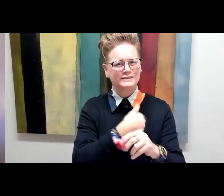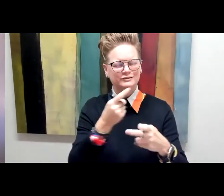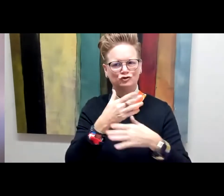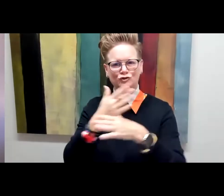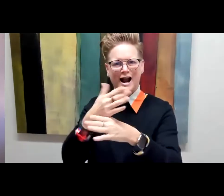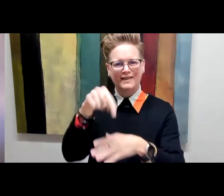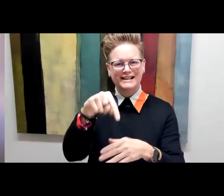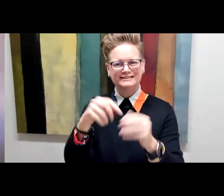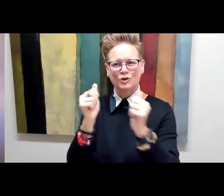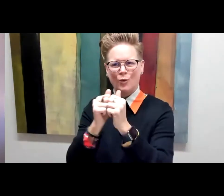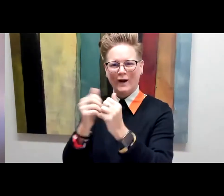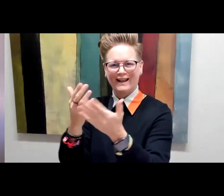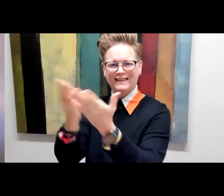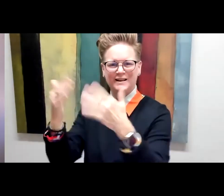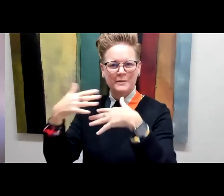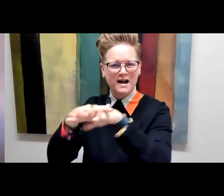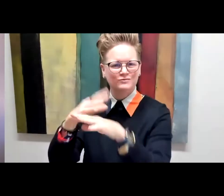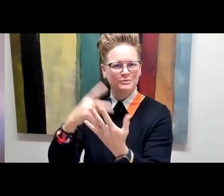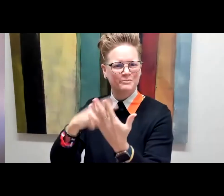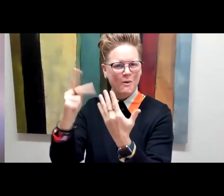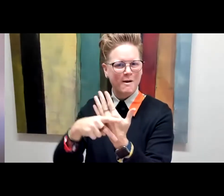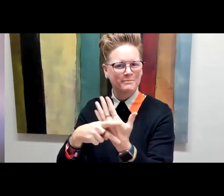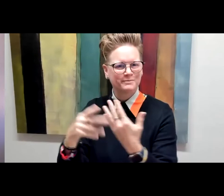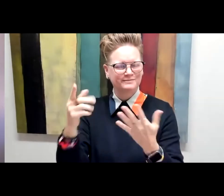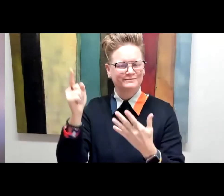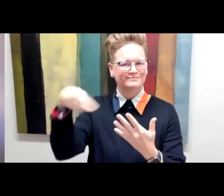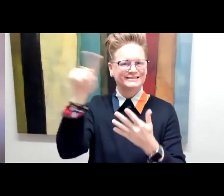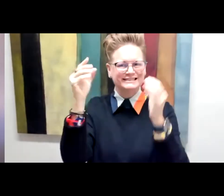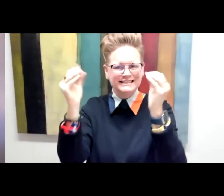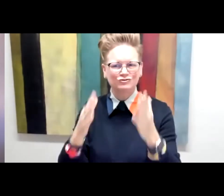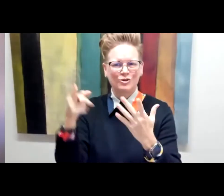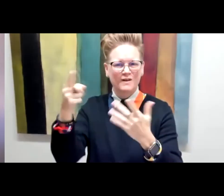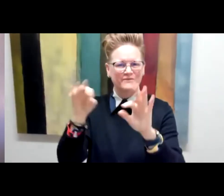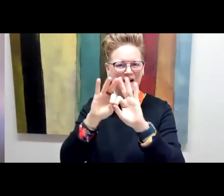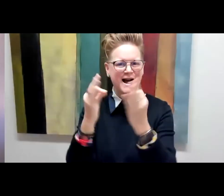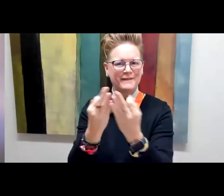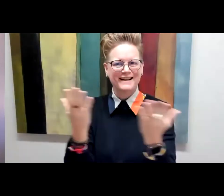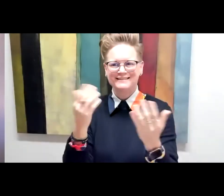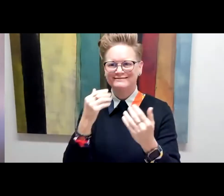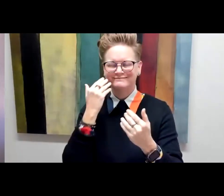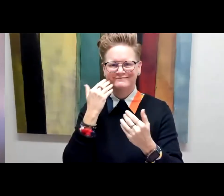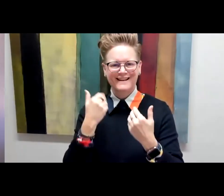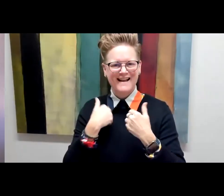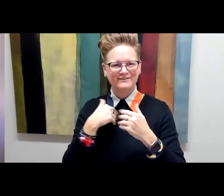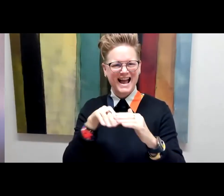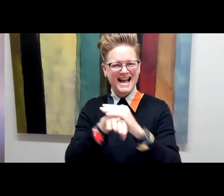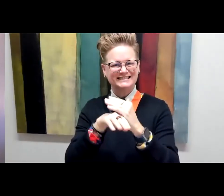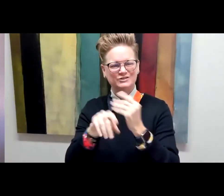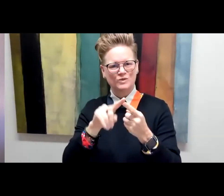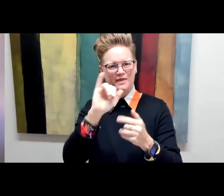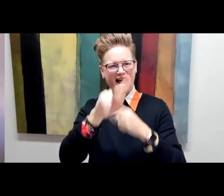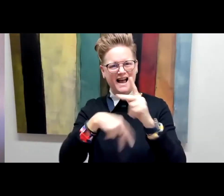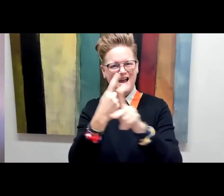So in your presentation, how can we share these things with more of the mainstream programs and teachers of the deaf and